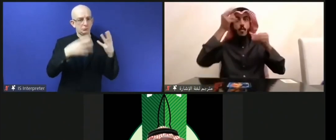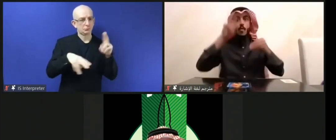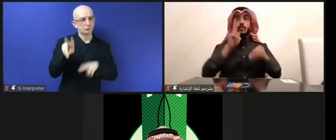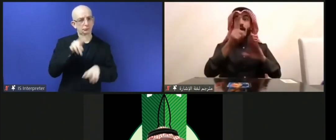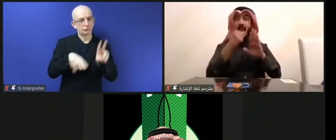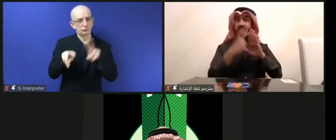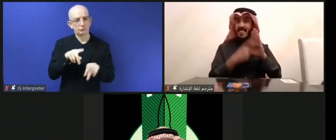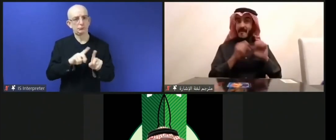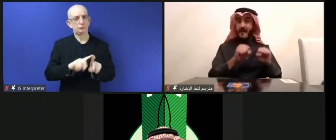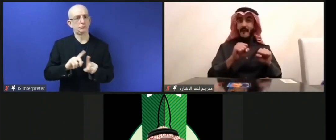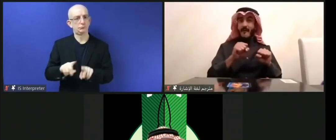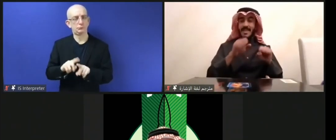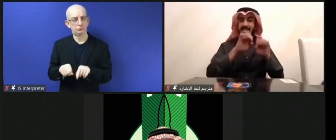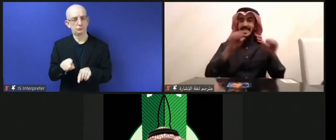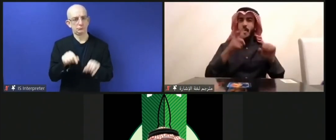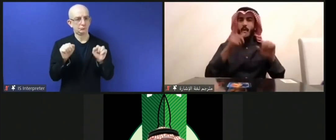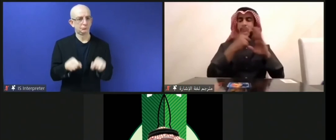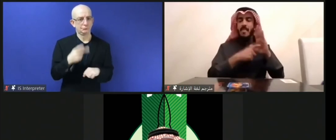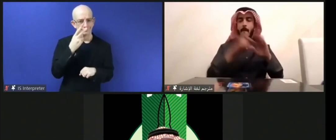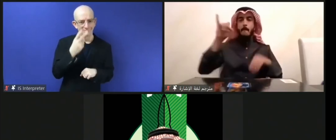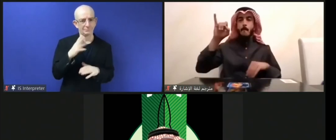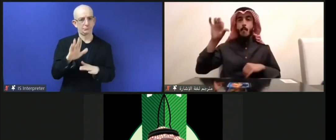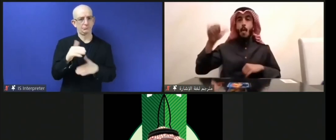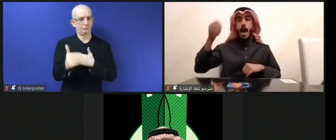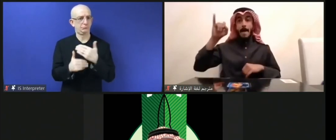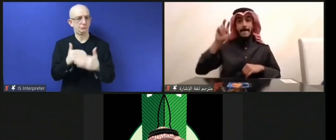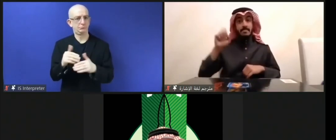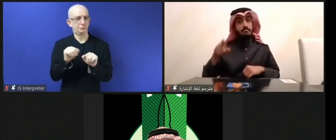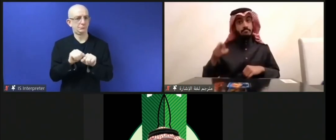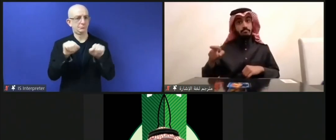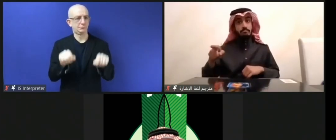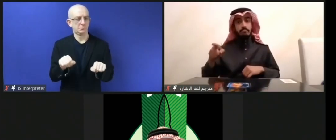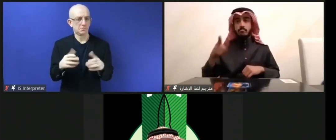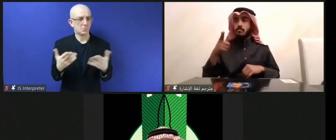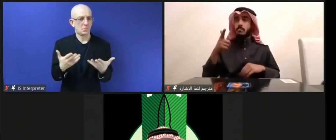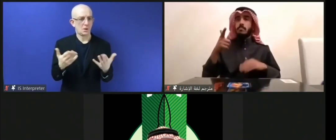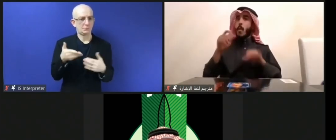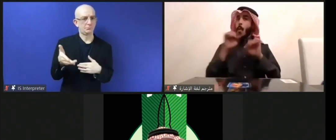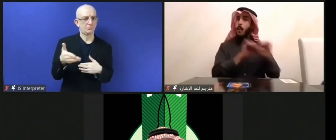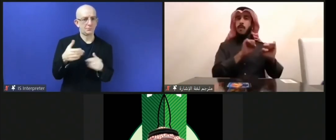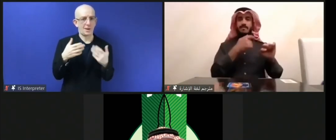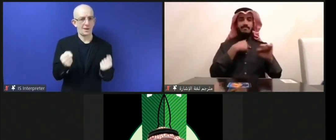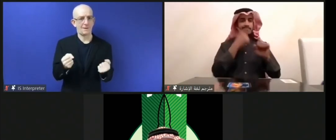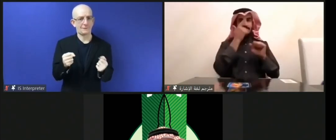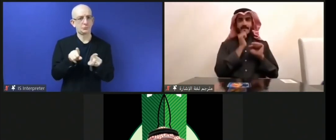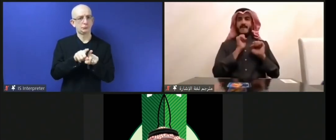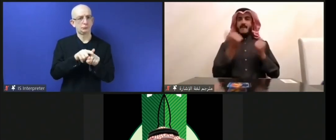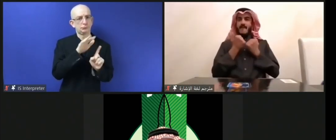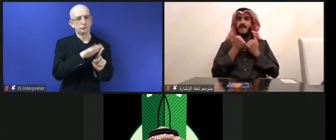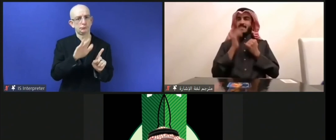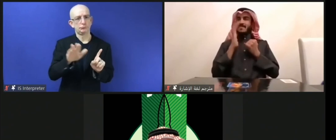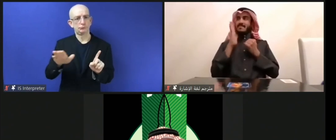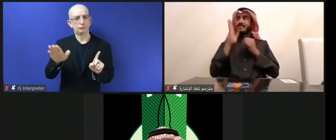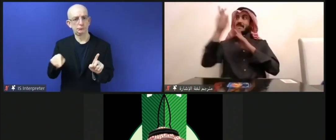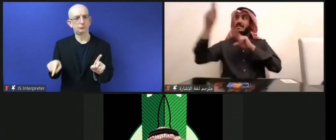optional, not mandatory for the companies. And you will see also the journey for the entities. It's